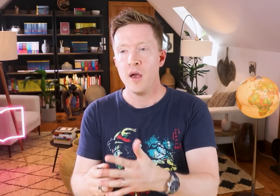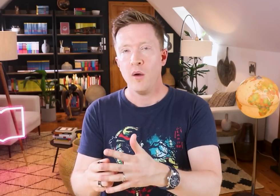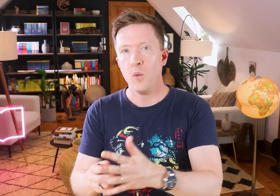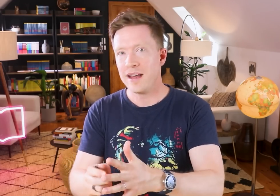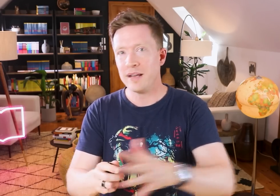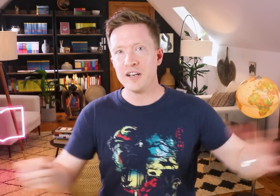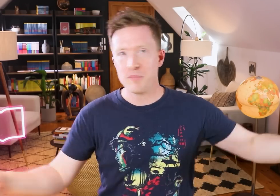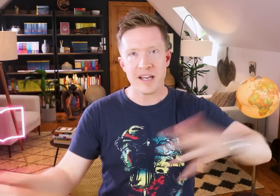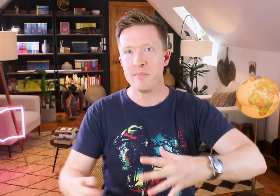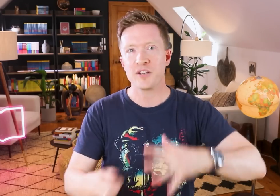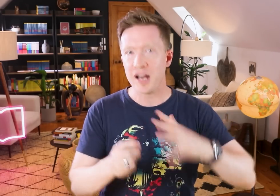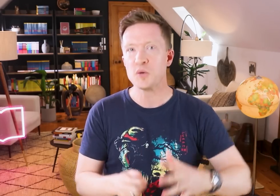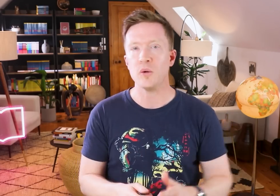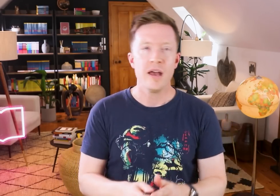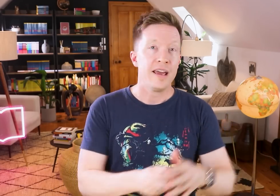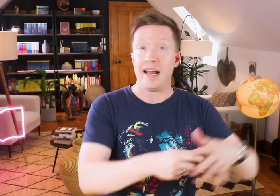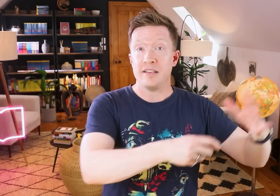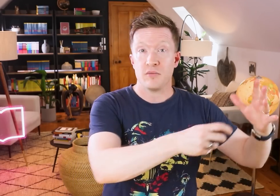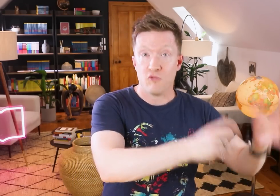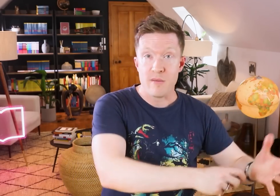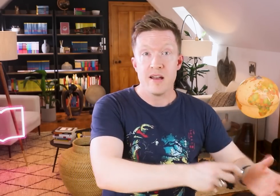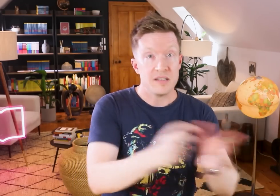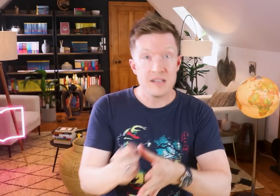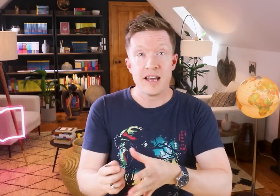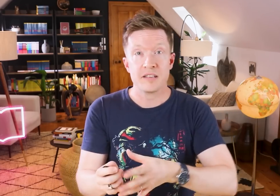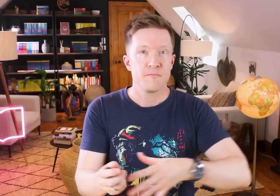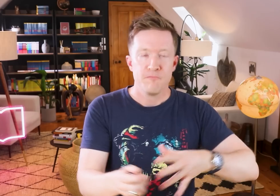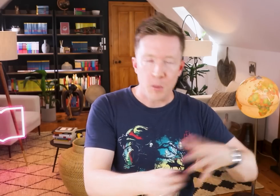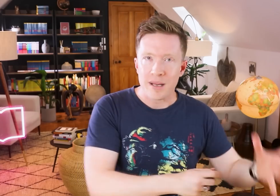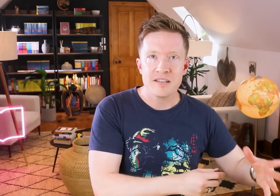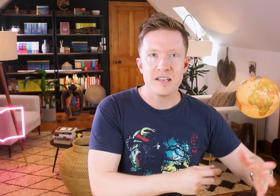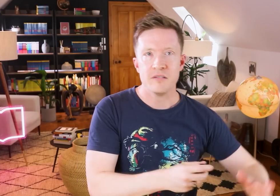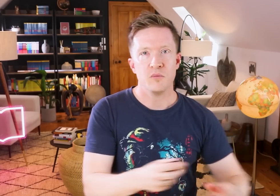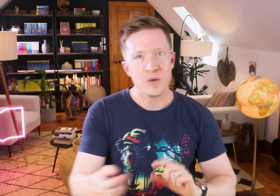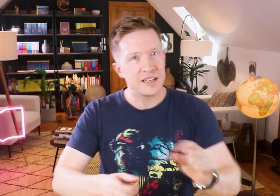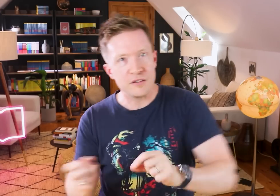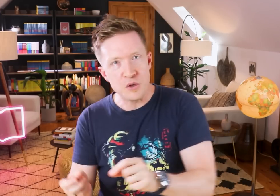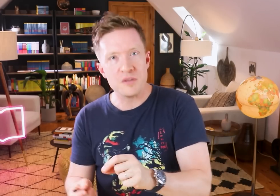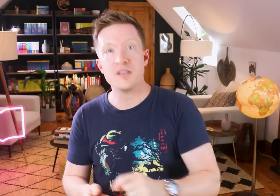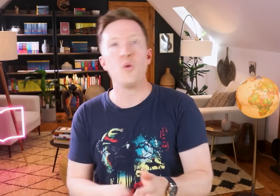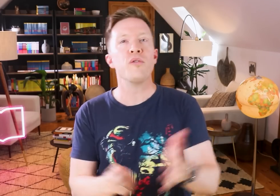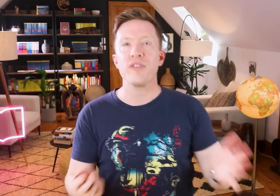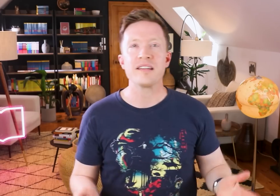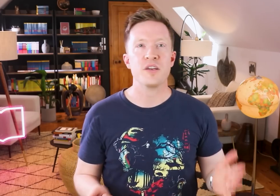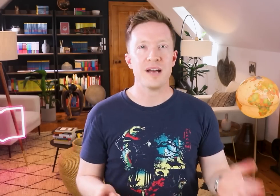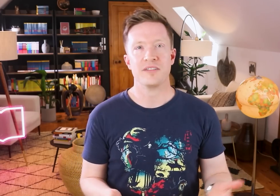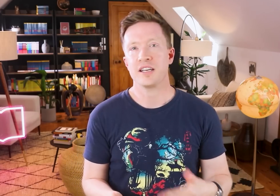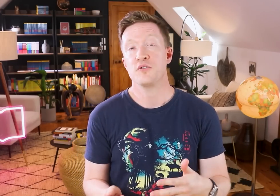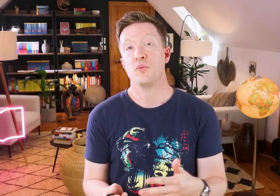without English being in the picture at all. It has grammar and syntax, complexities and weird little nuances, all the things that you'd have to get used to